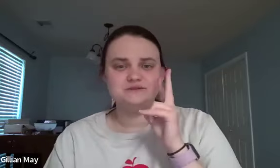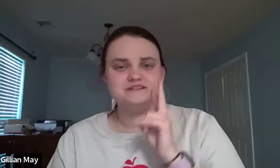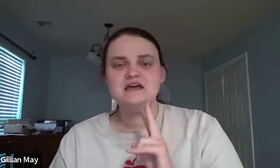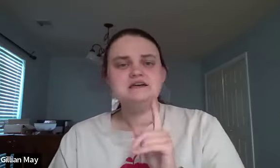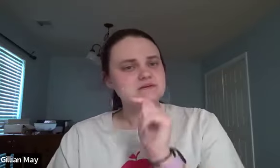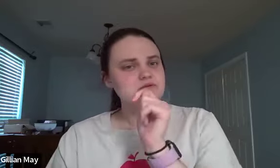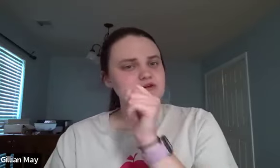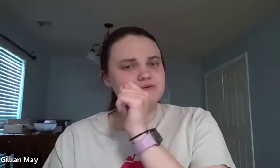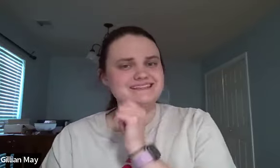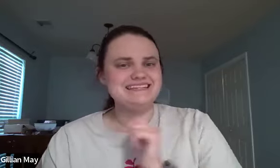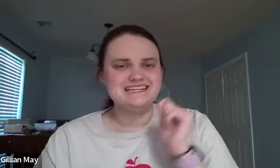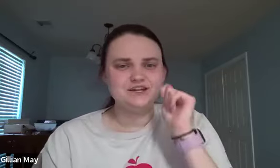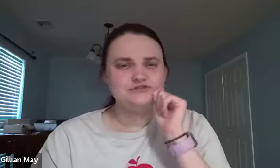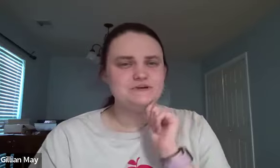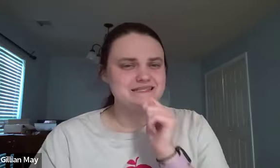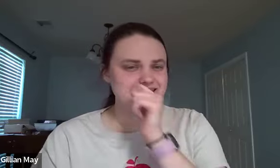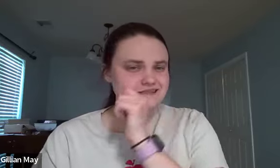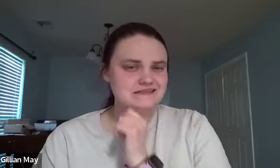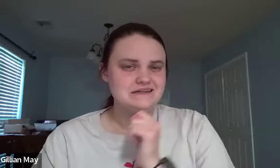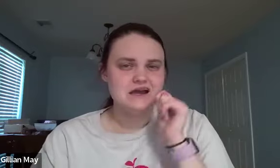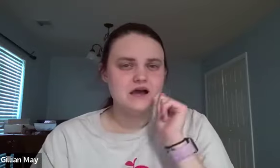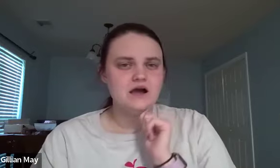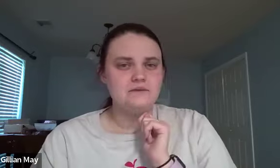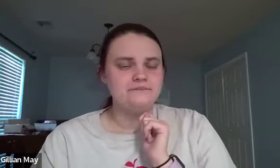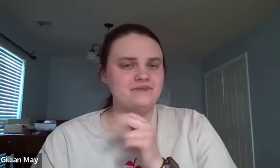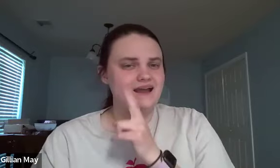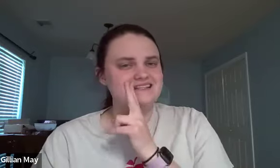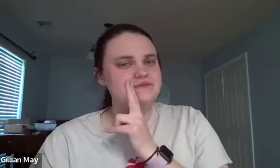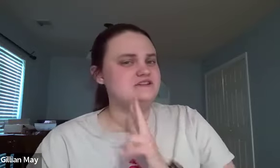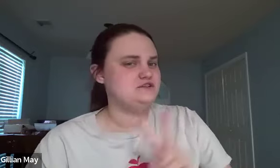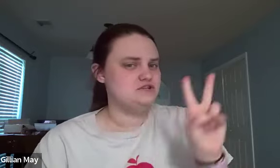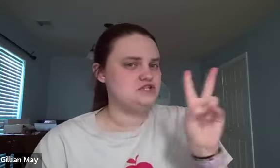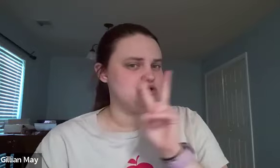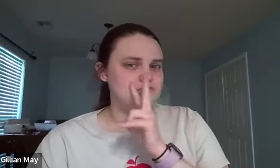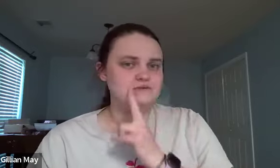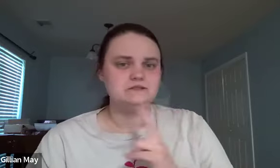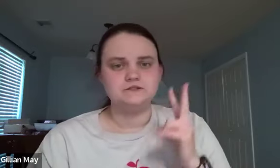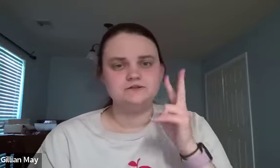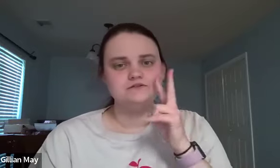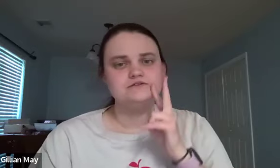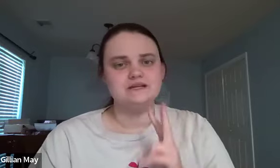Twins. Some people will go with the T and go twins. I typically do the 2.